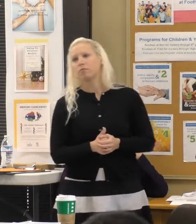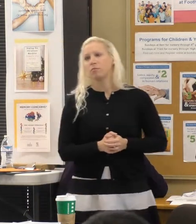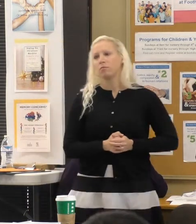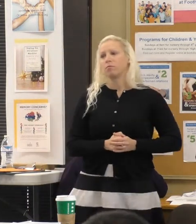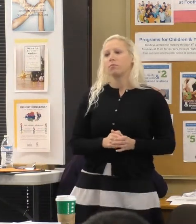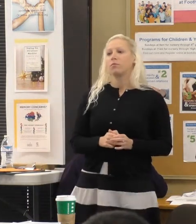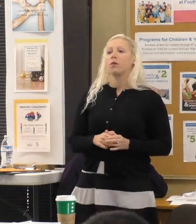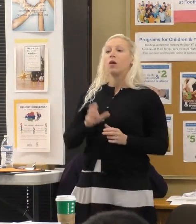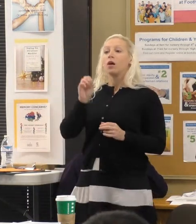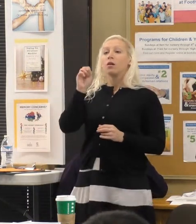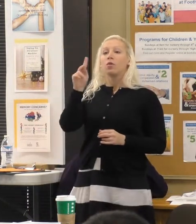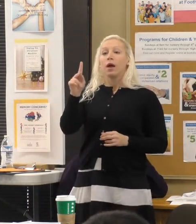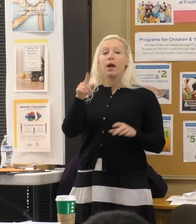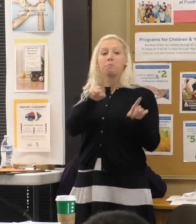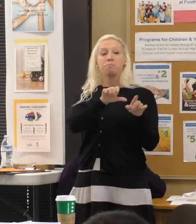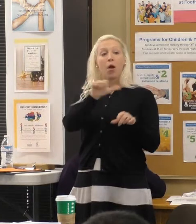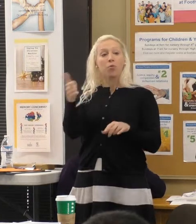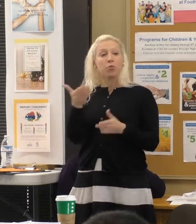or a medical setting.